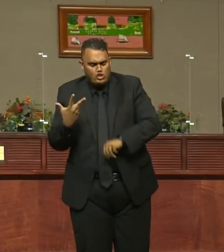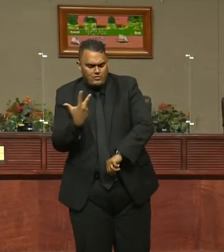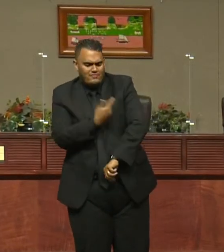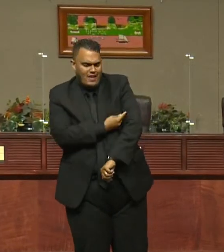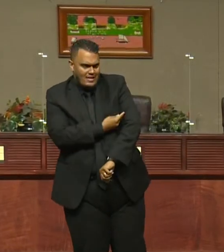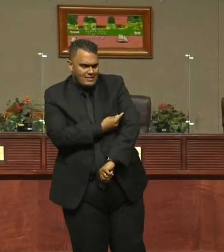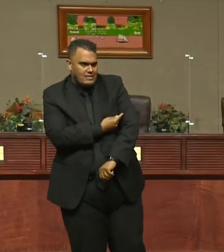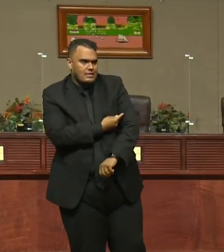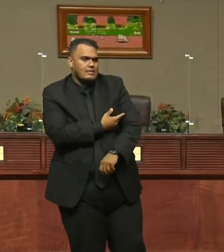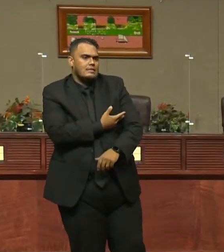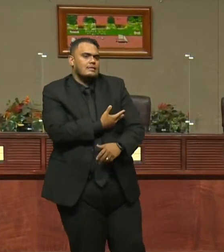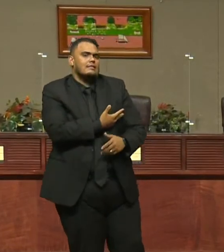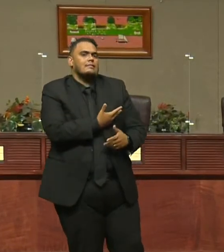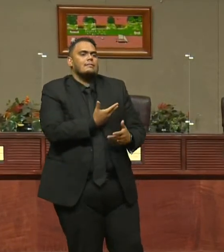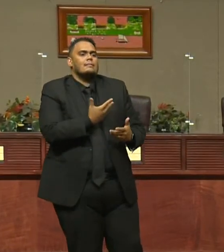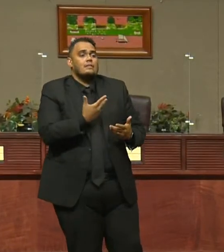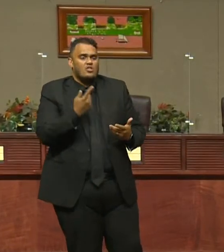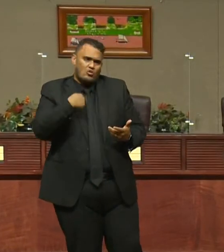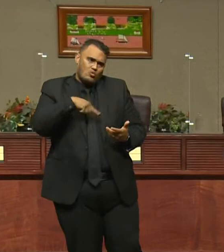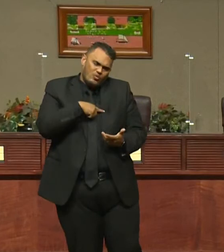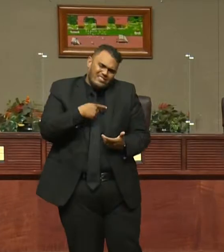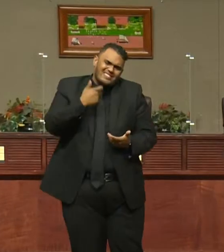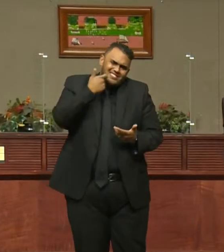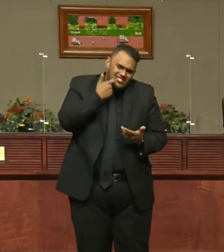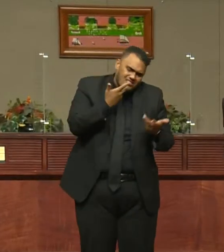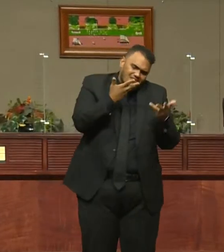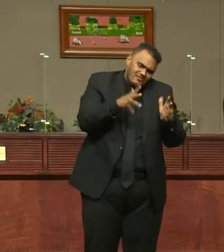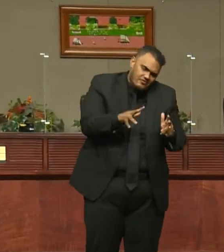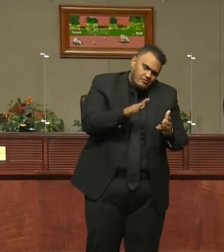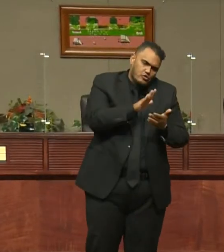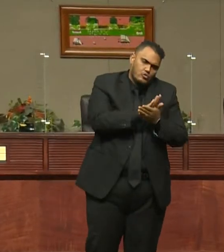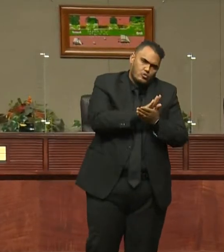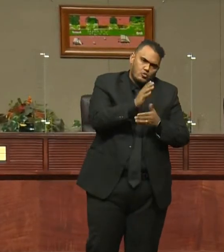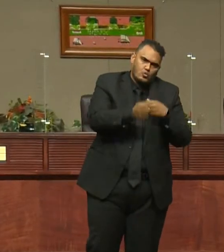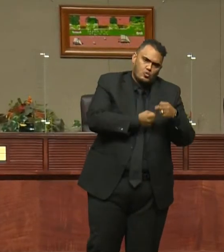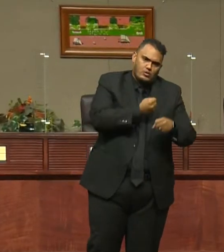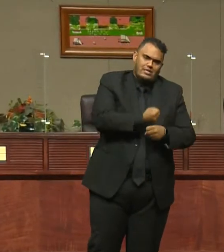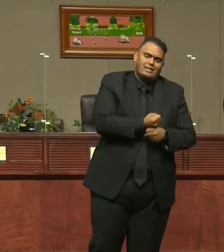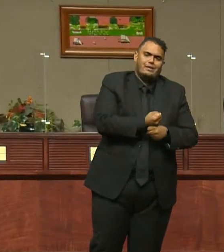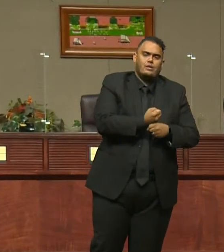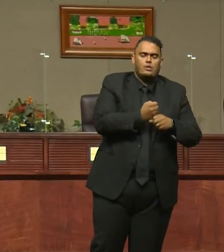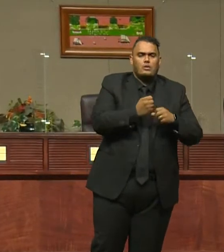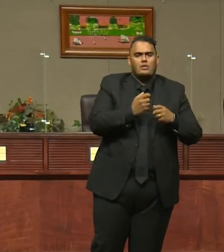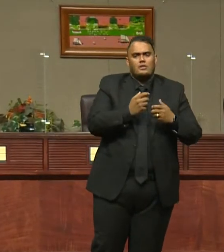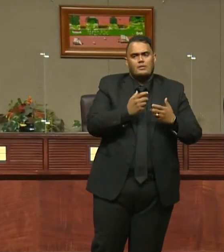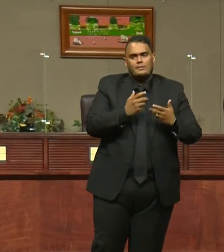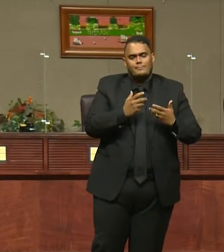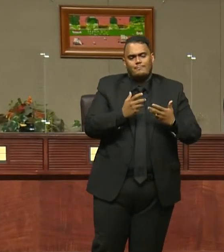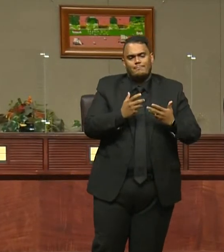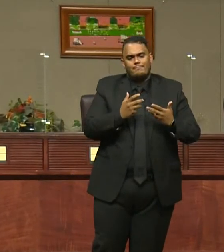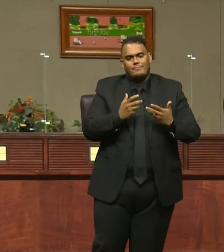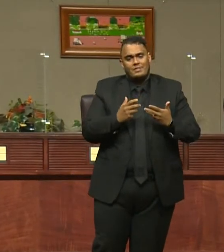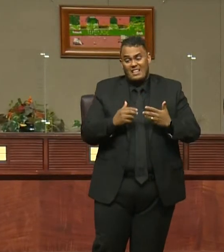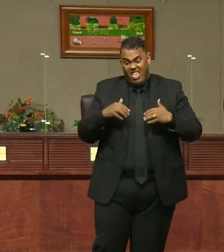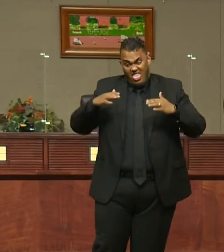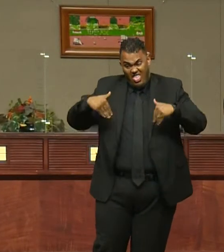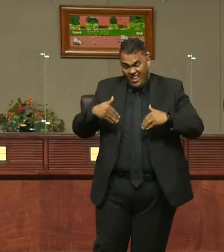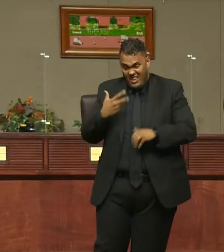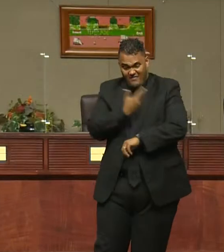we're still, and we just ended the school year, but how does that affect your plans to reopen next year?